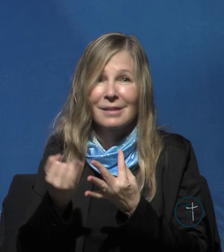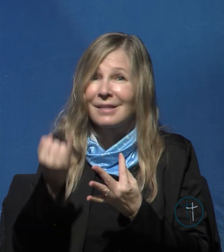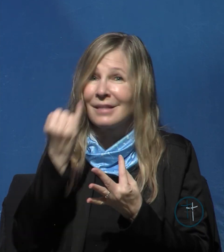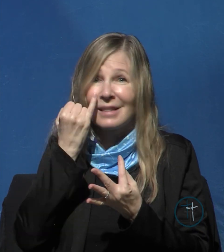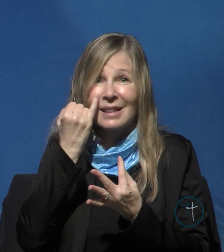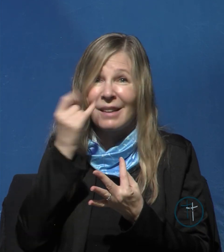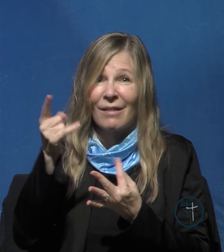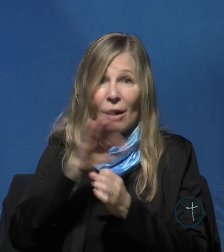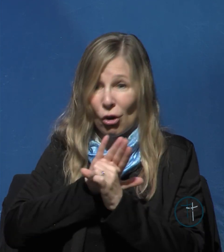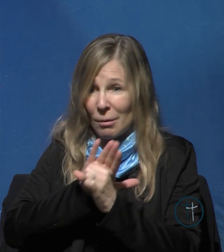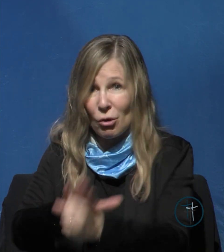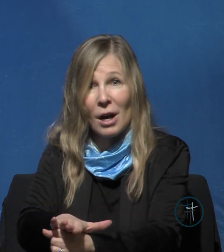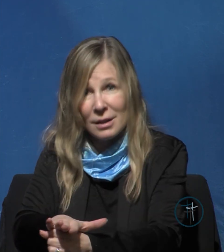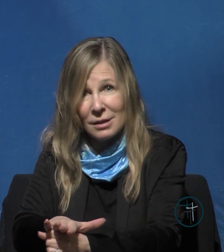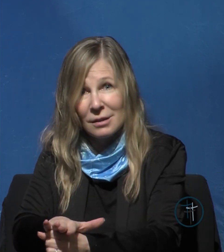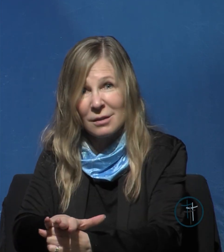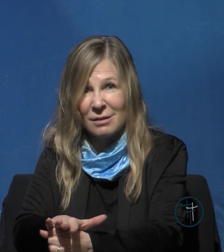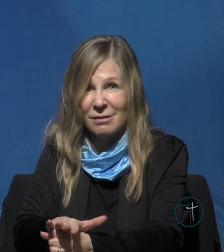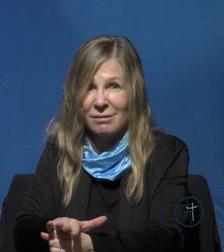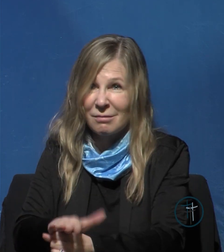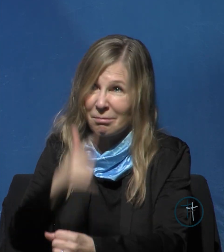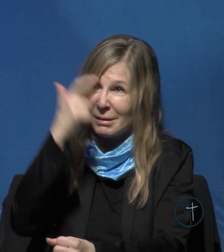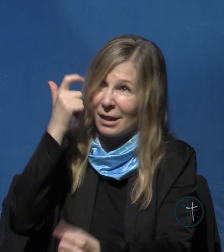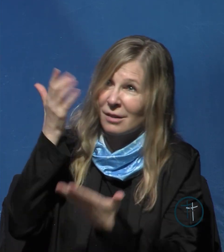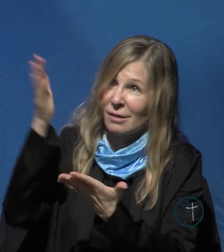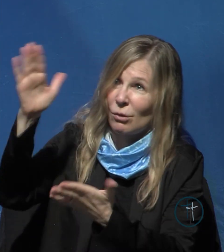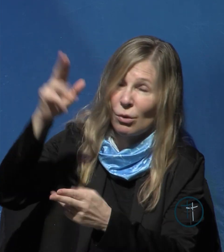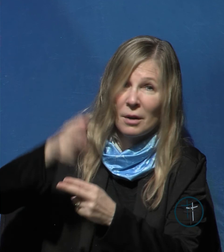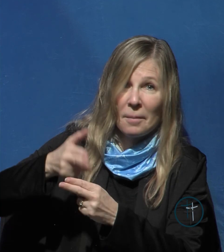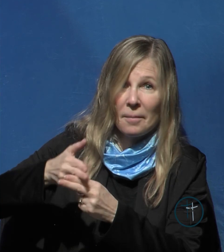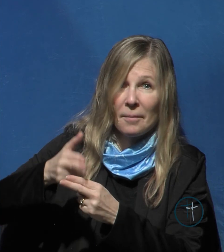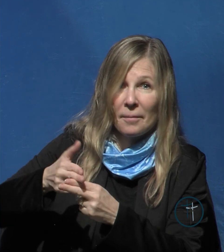being oppressed because of you.